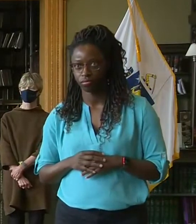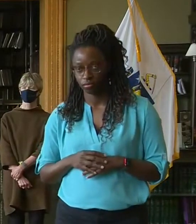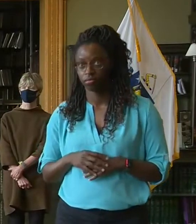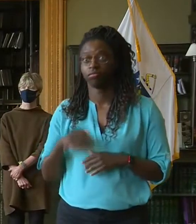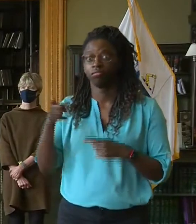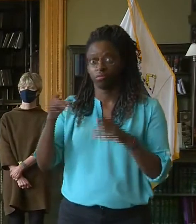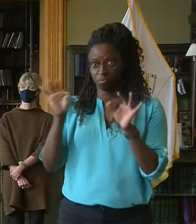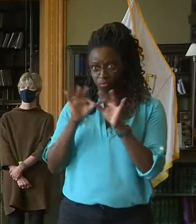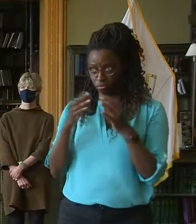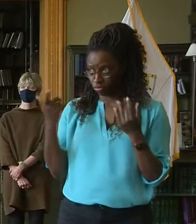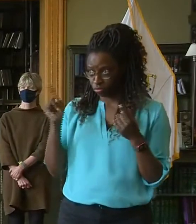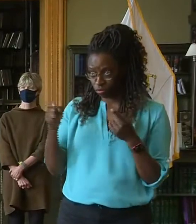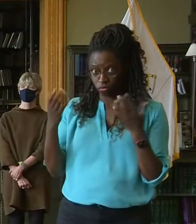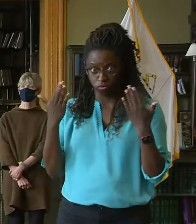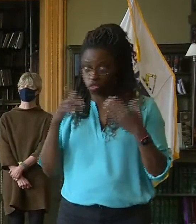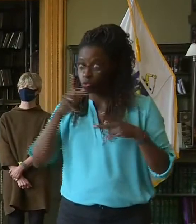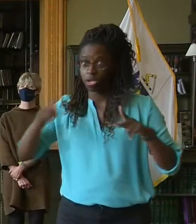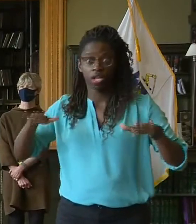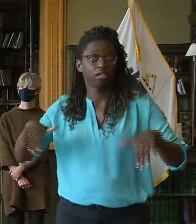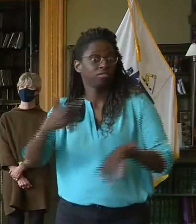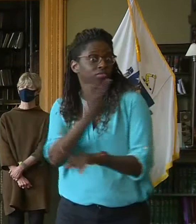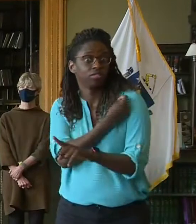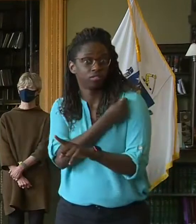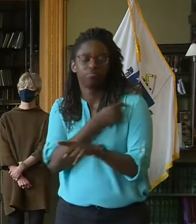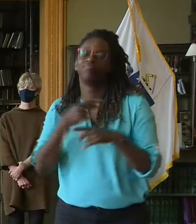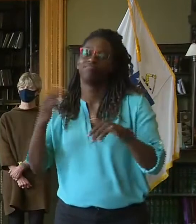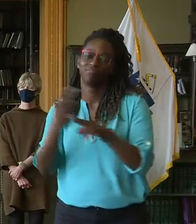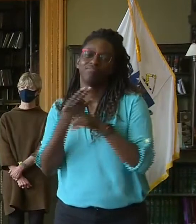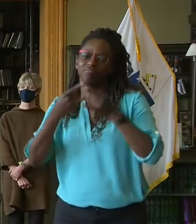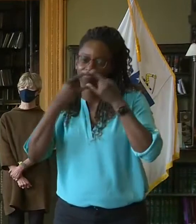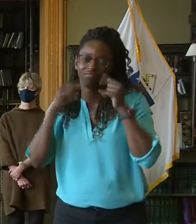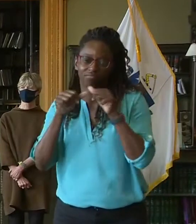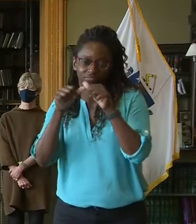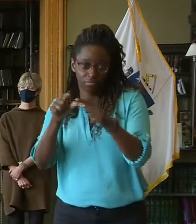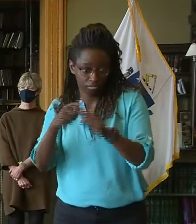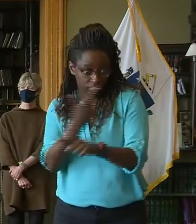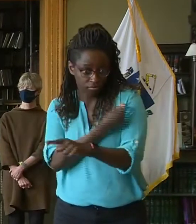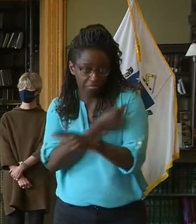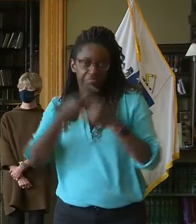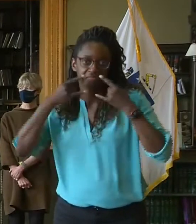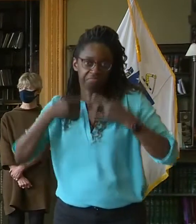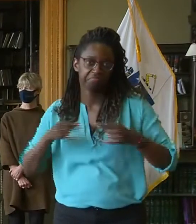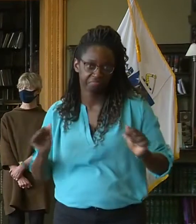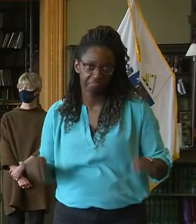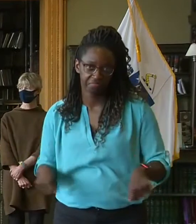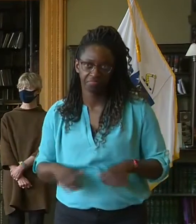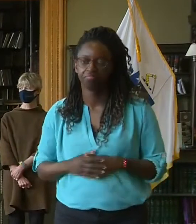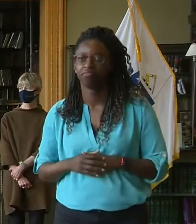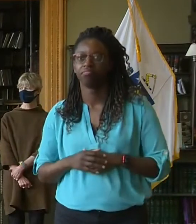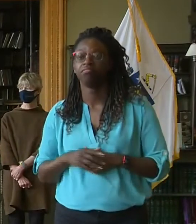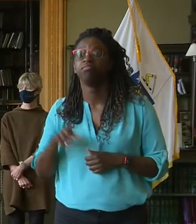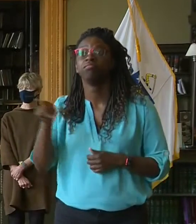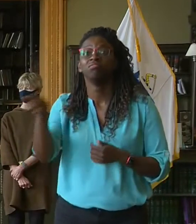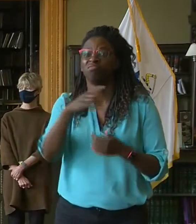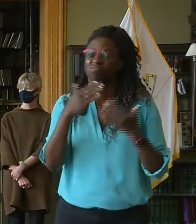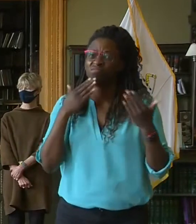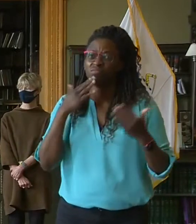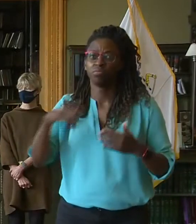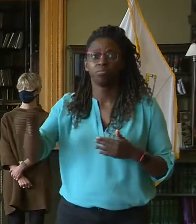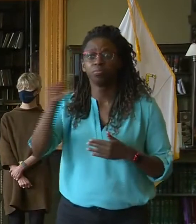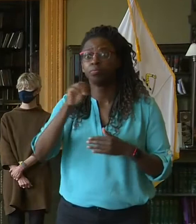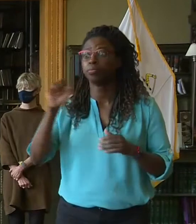distance. But thanks to the people of Massachusetts who've made enormous sacrifices over the course of the past year to get us to this